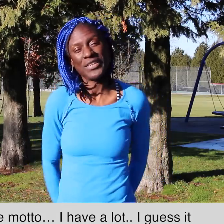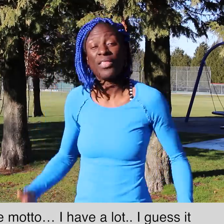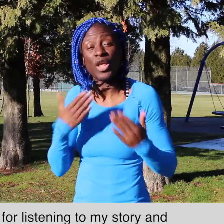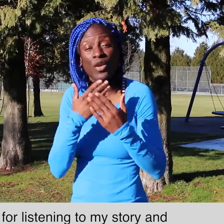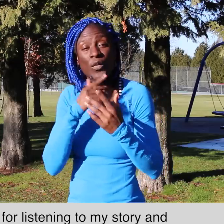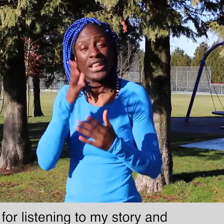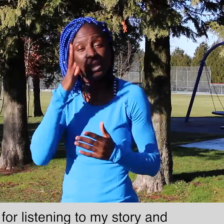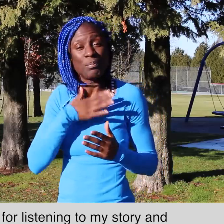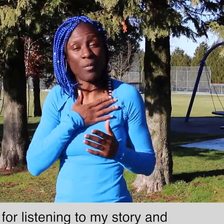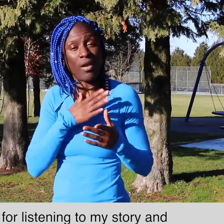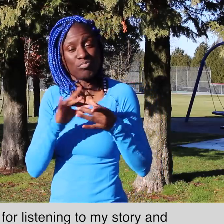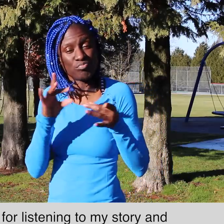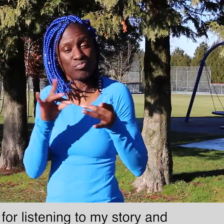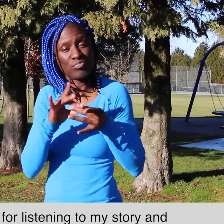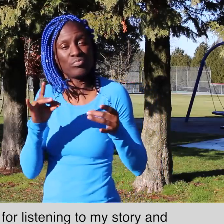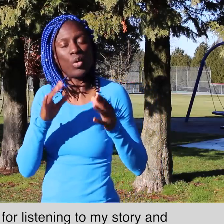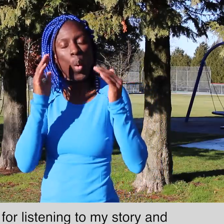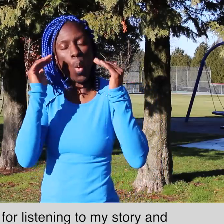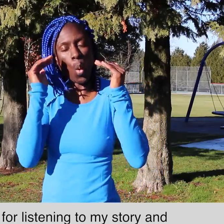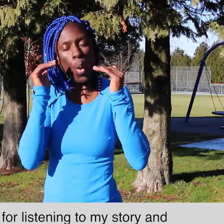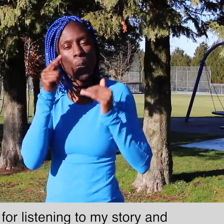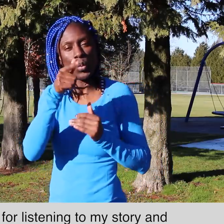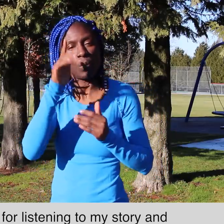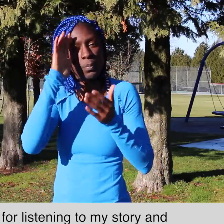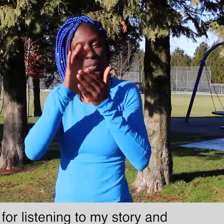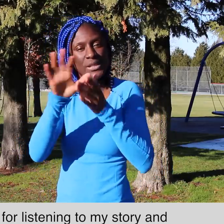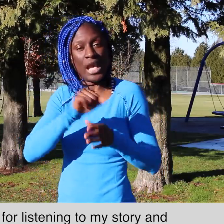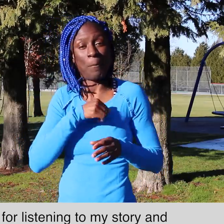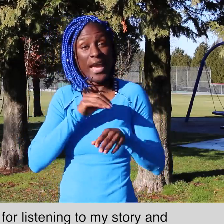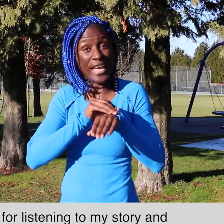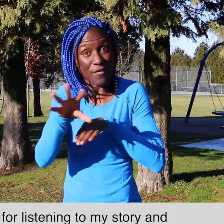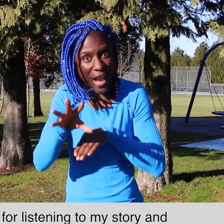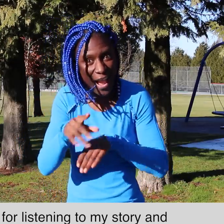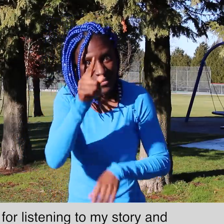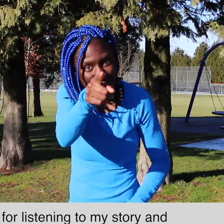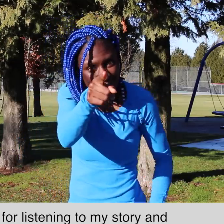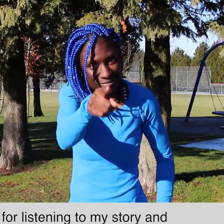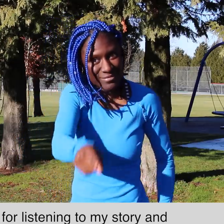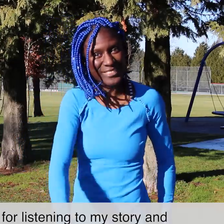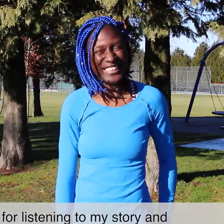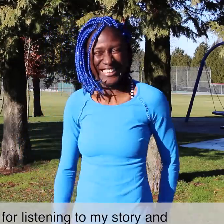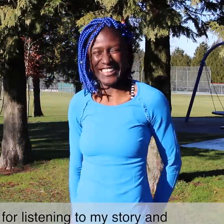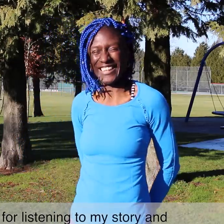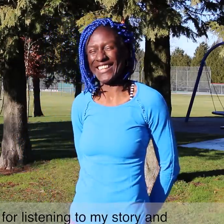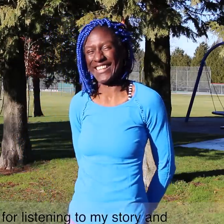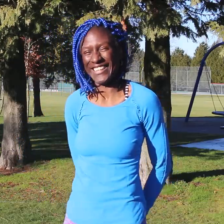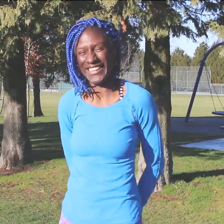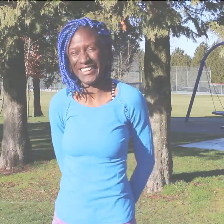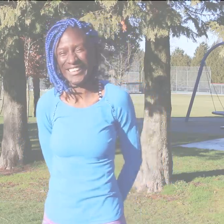my favorite one would be believe in yourself. Thank you for listening to my story, and I hope you take my advice.